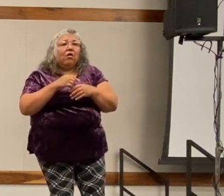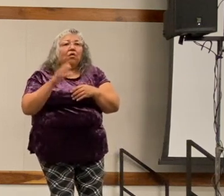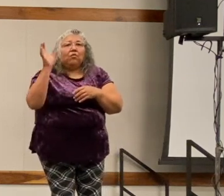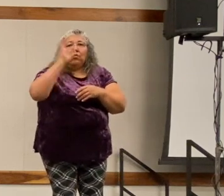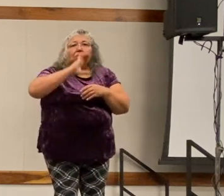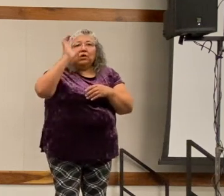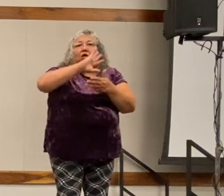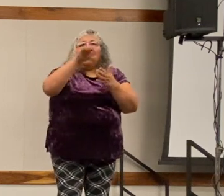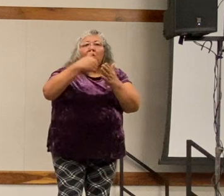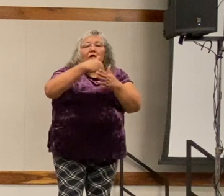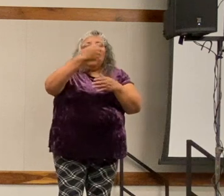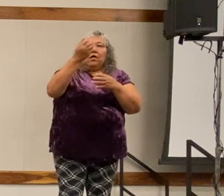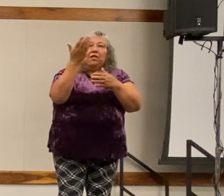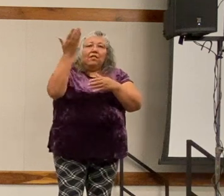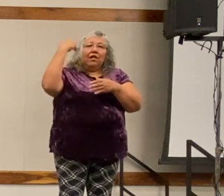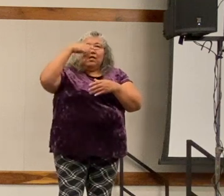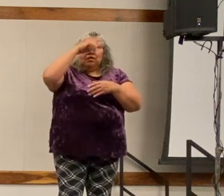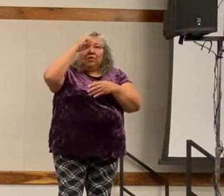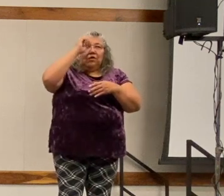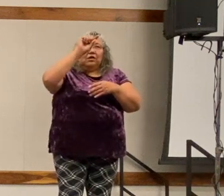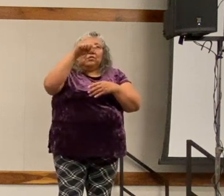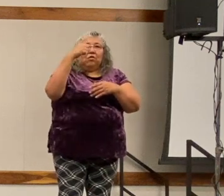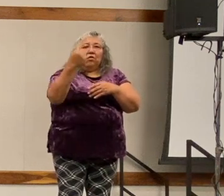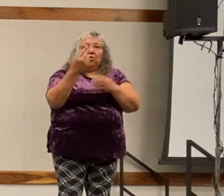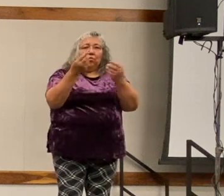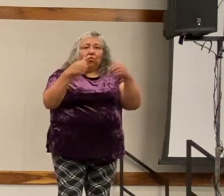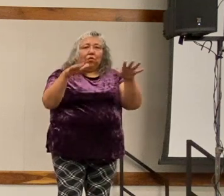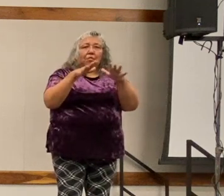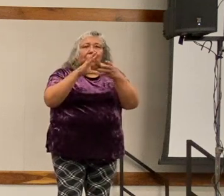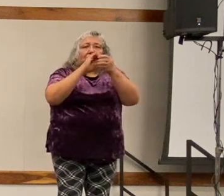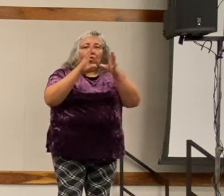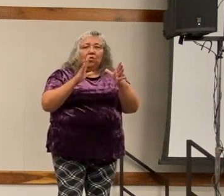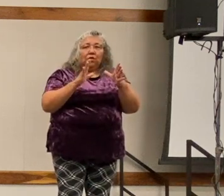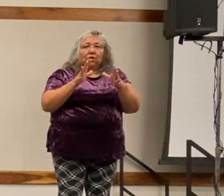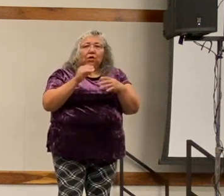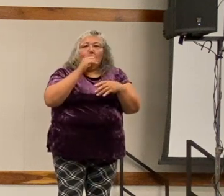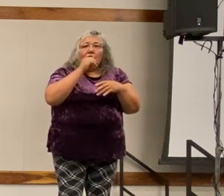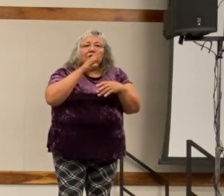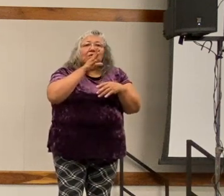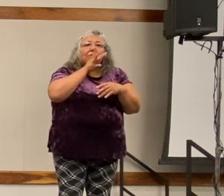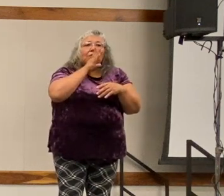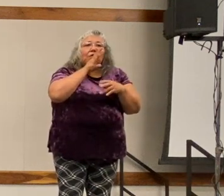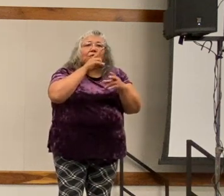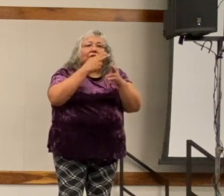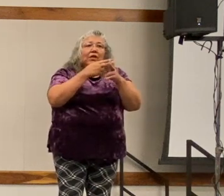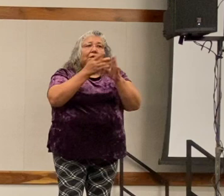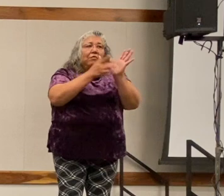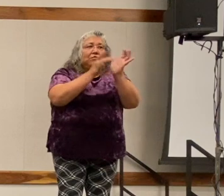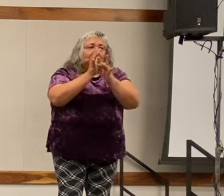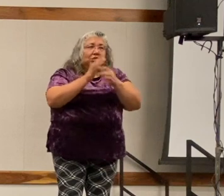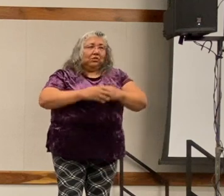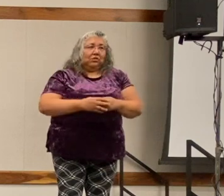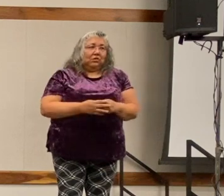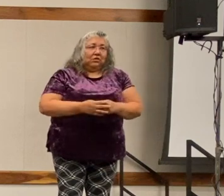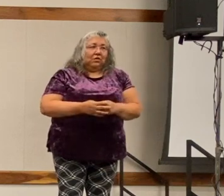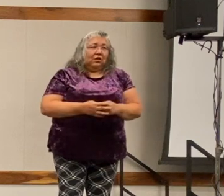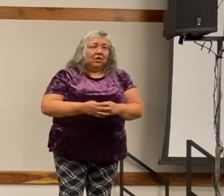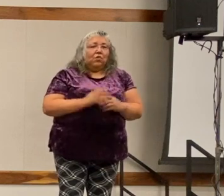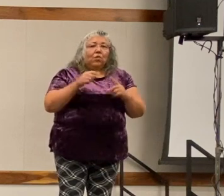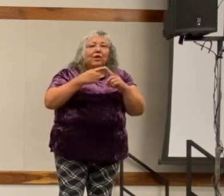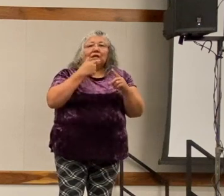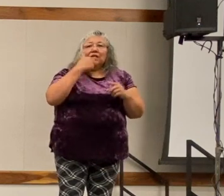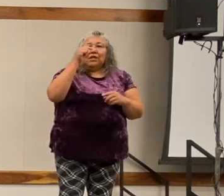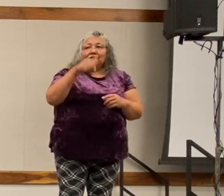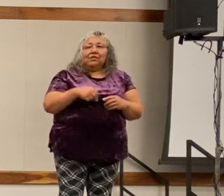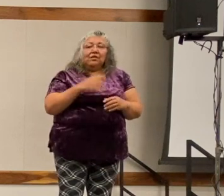all last summer, and he is the only property owner who ever spoke the name of Jesus. And when he said